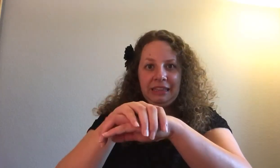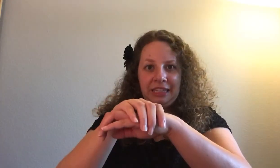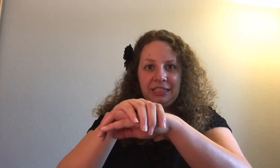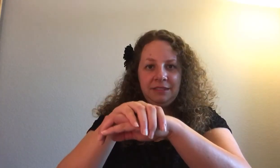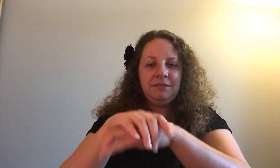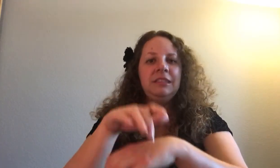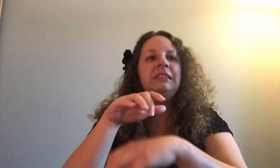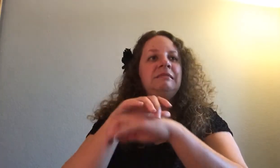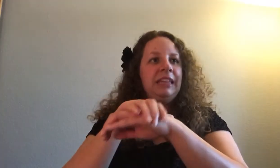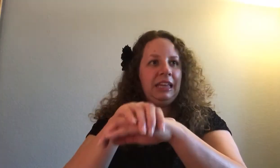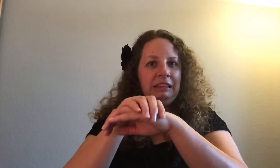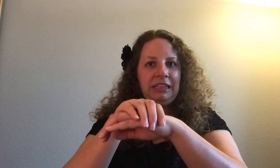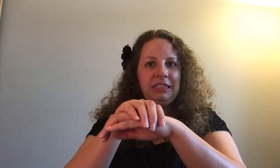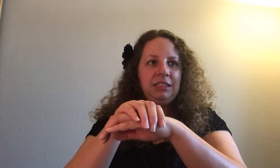England, England,